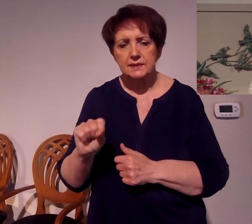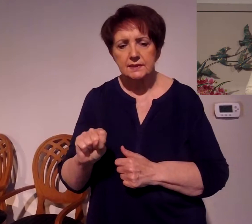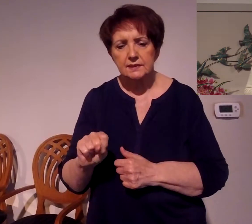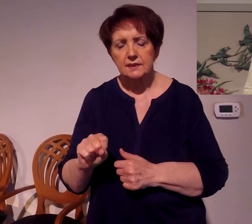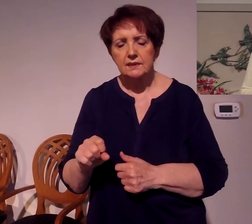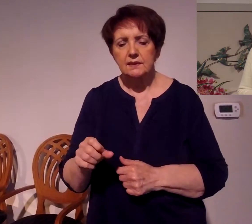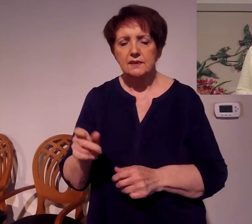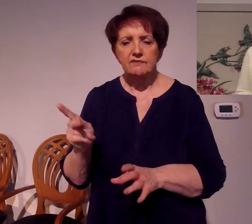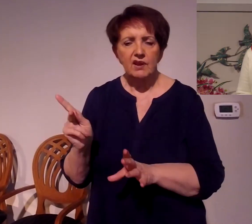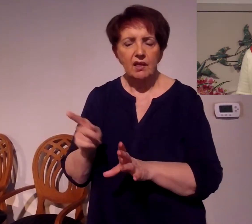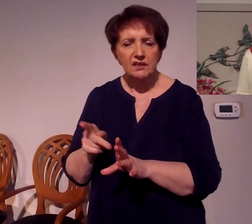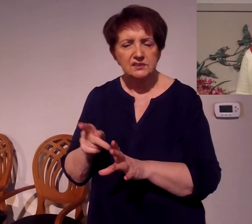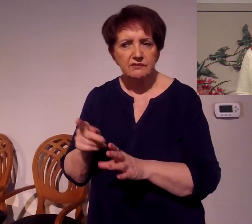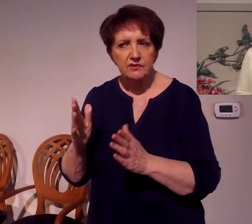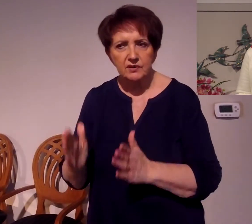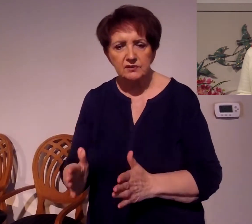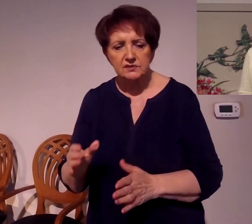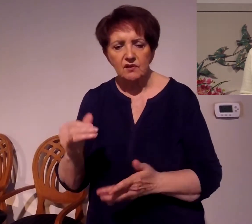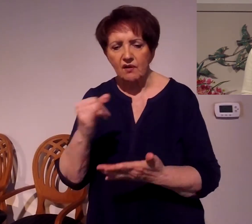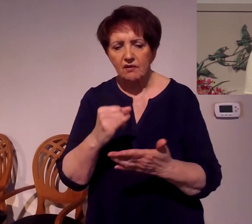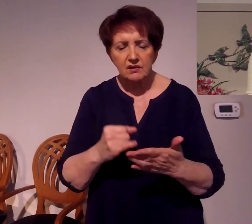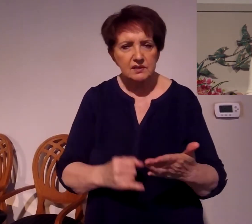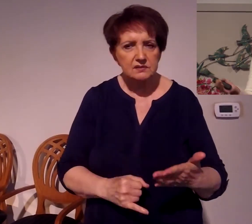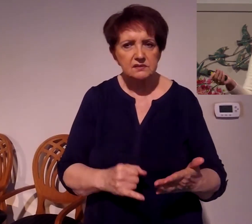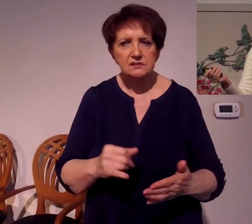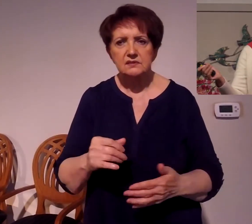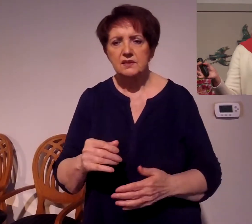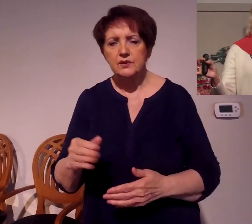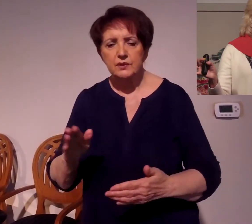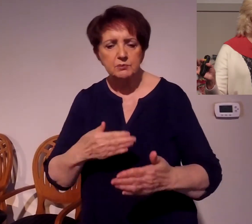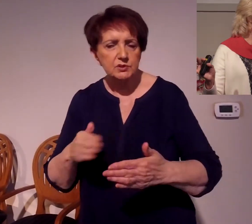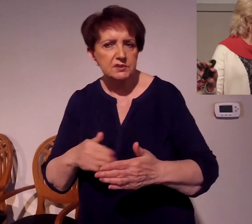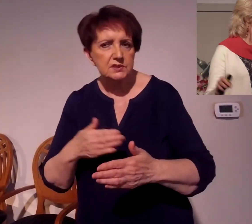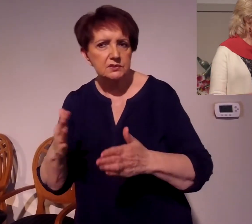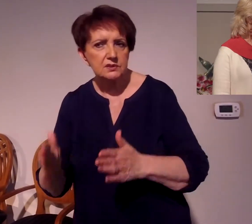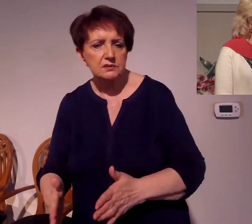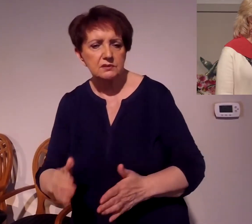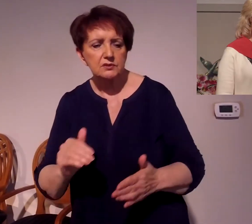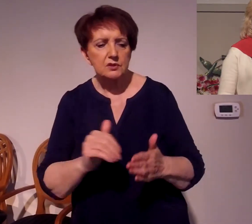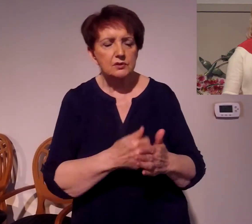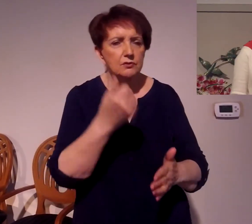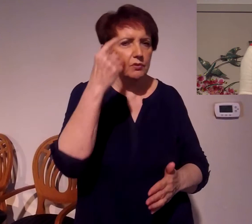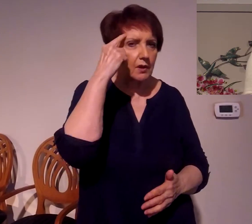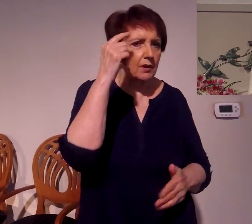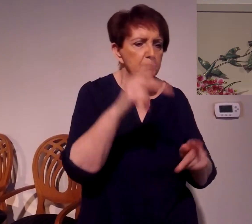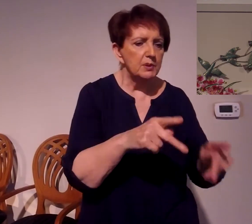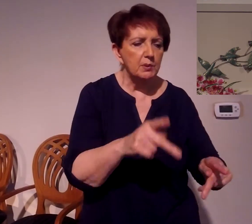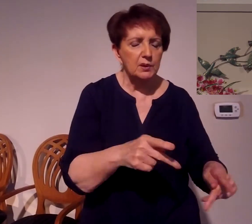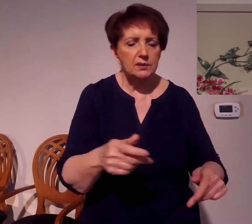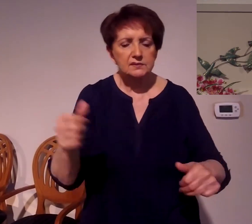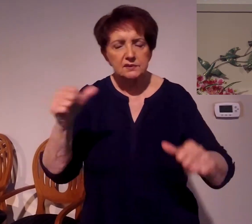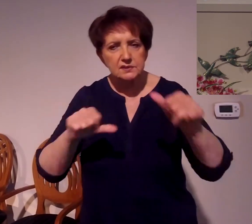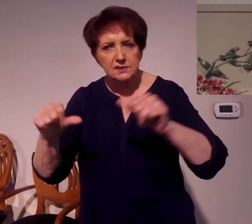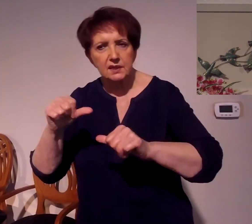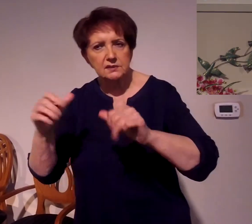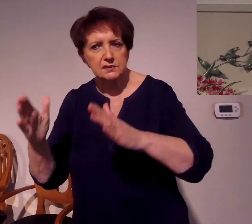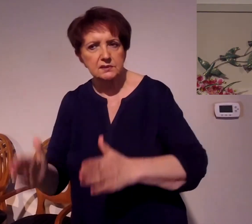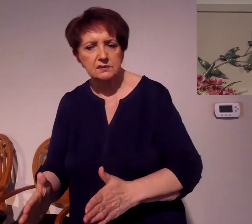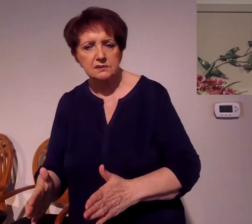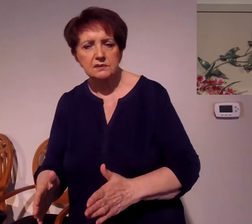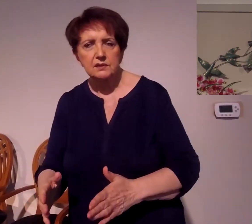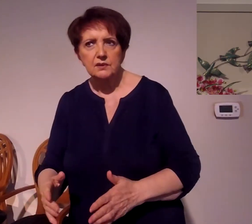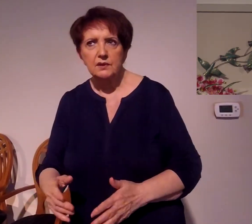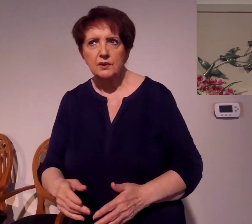the musicians, the artists, the New Thought people, and the scientists who are exploring